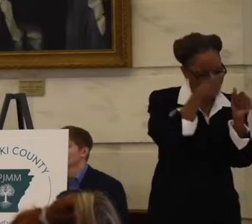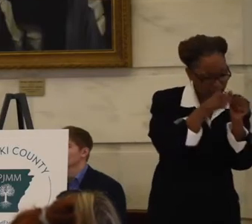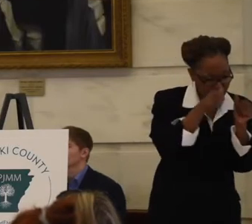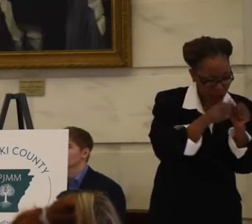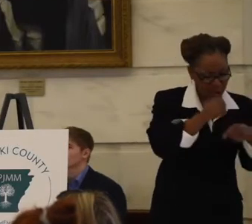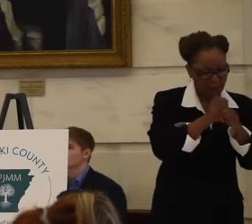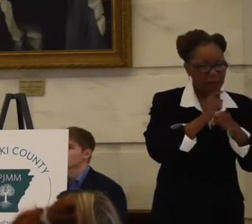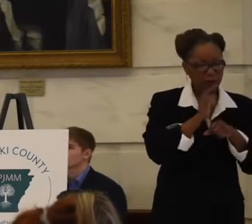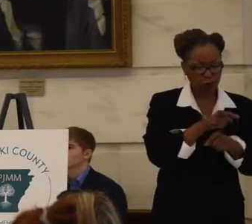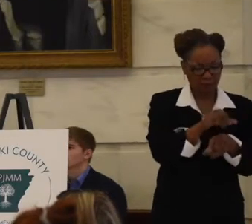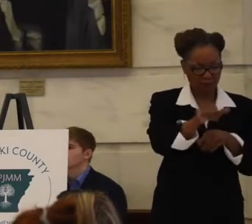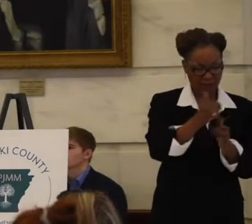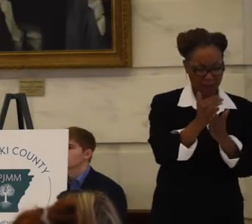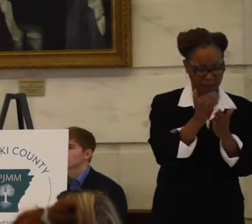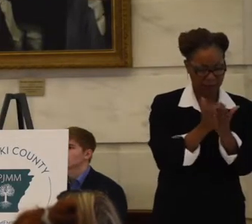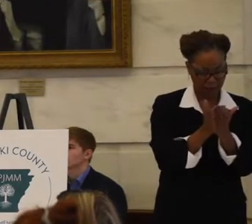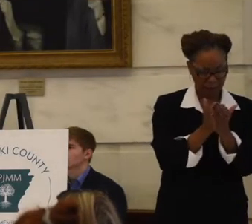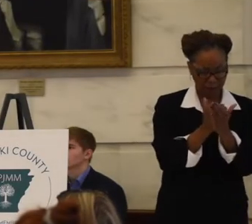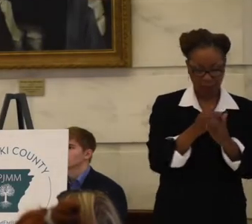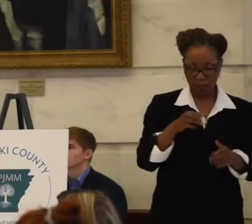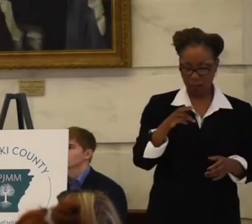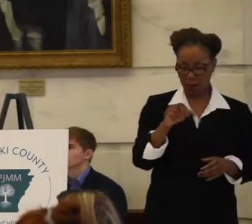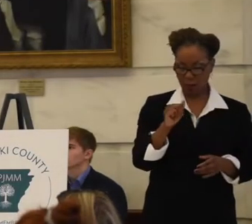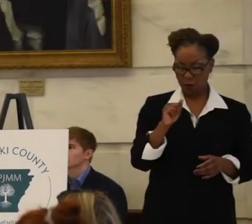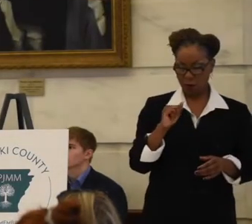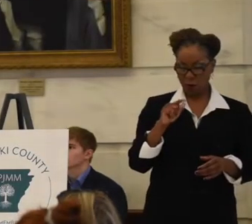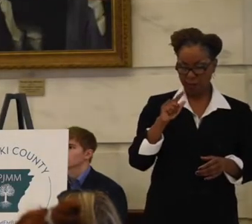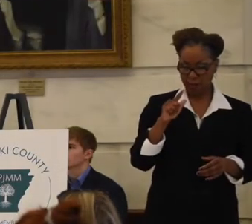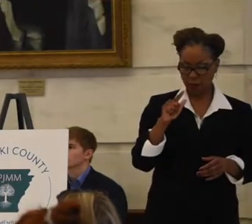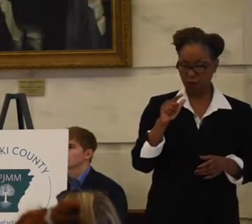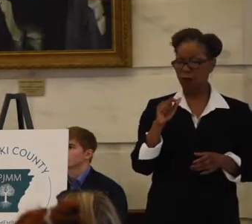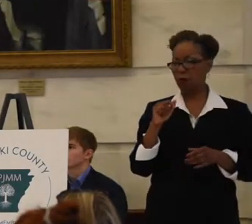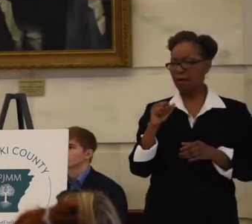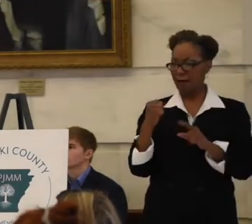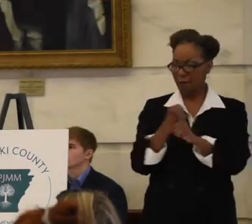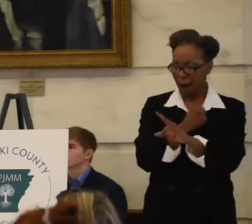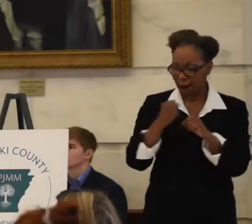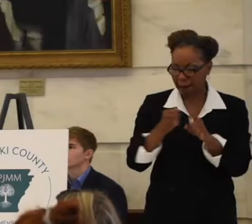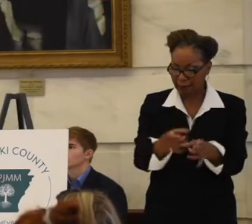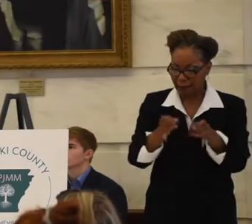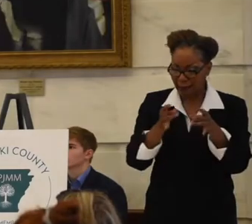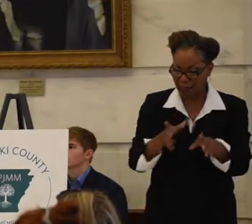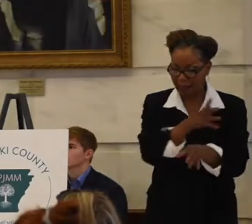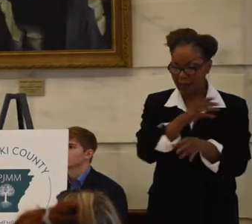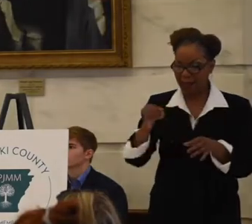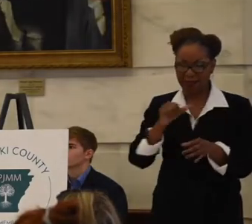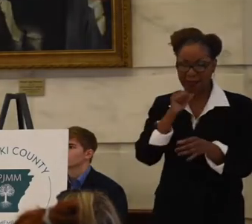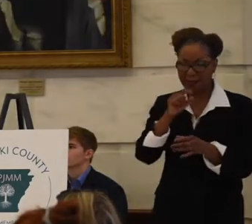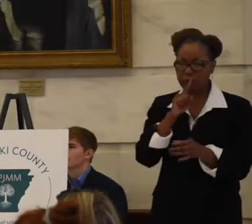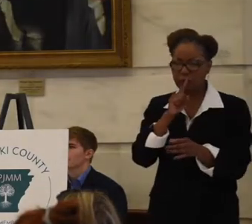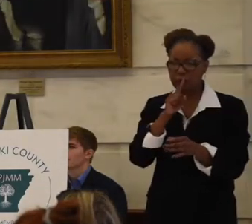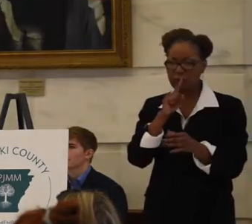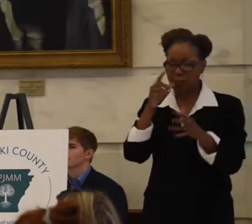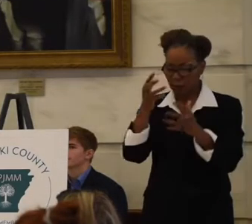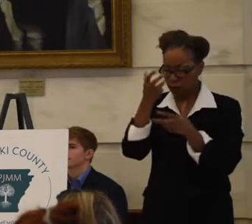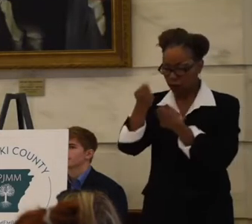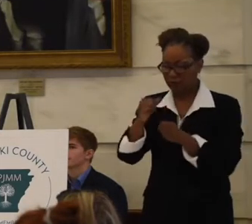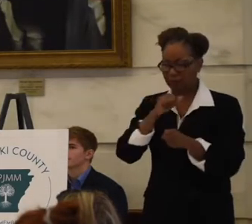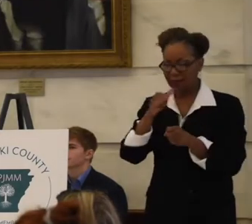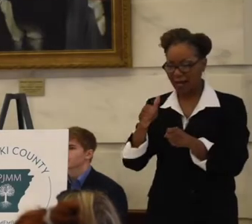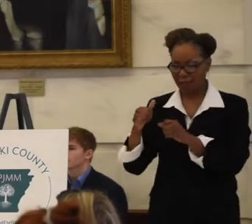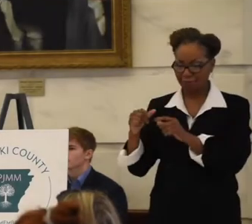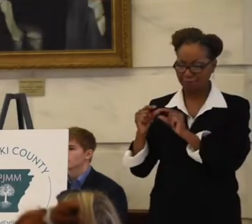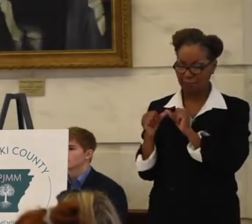sure that that lesson of racialized violence, hate, and distrust is not passed on to